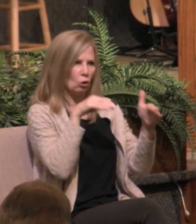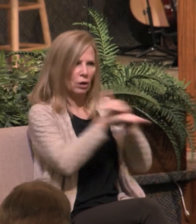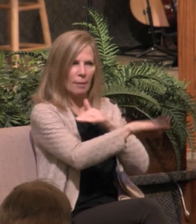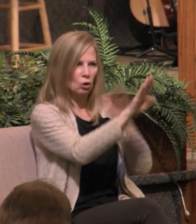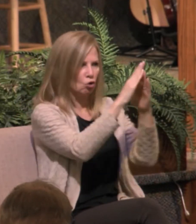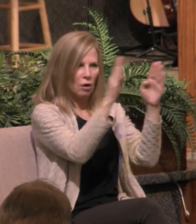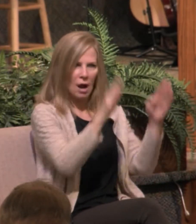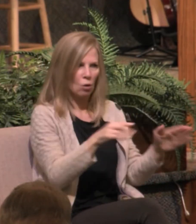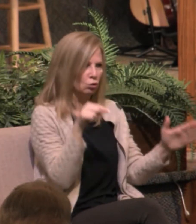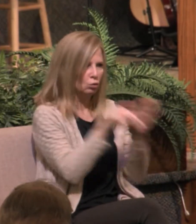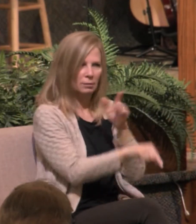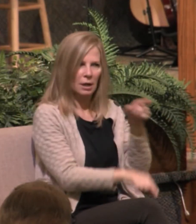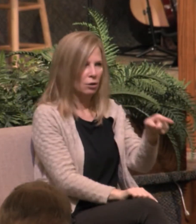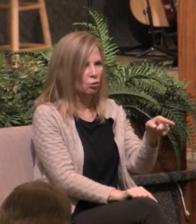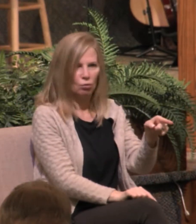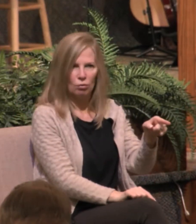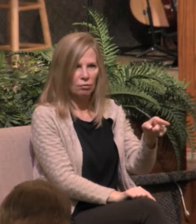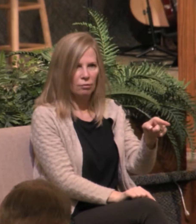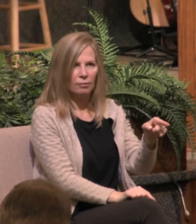house to smite you."